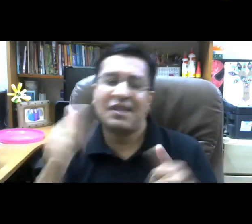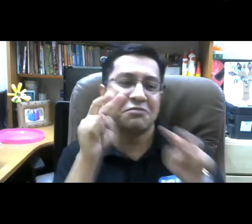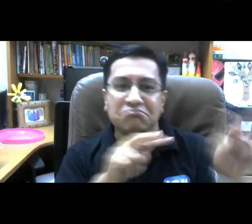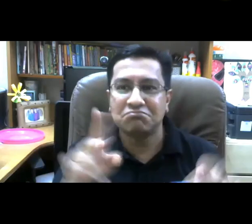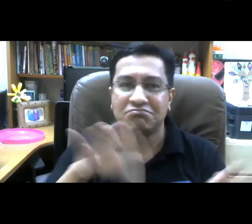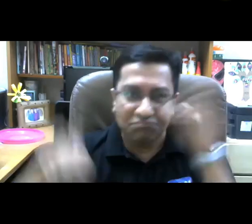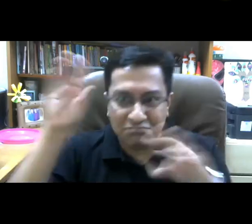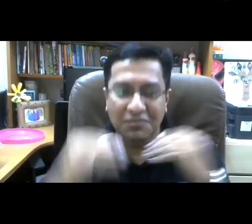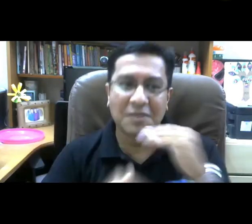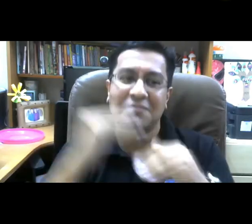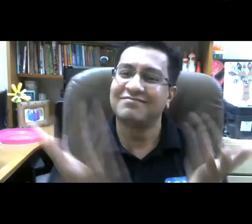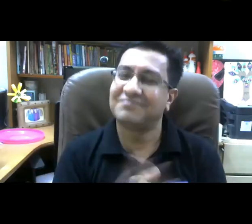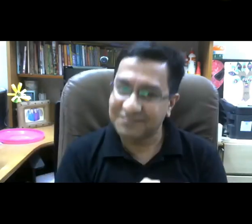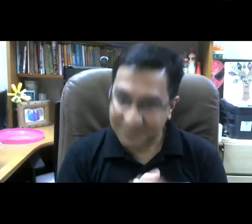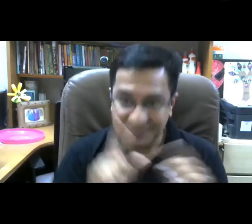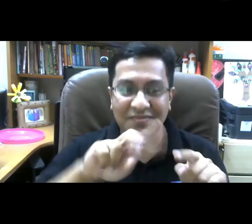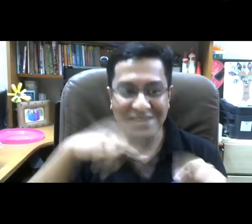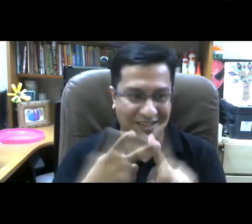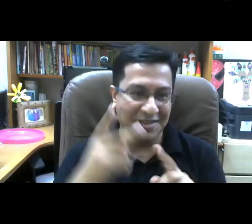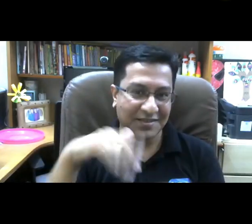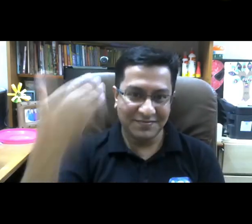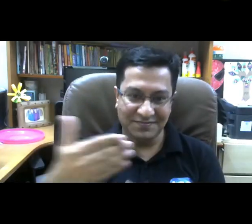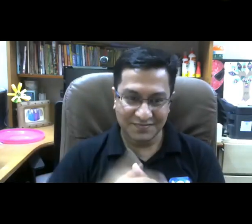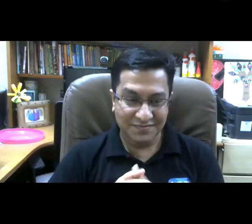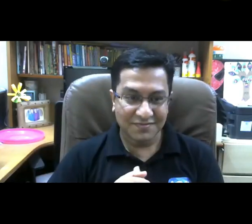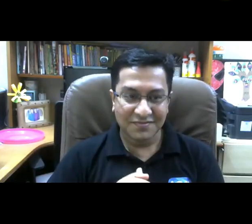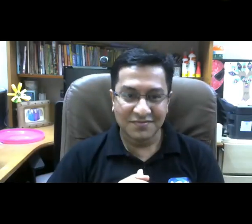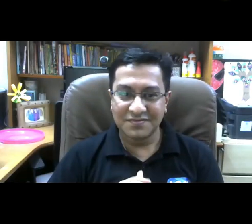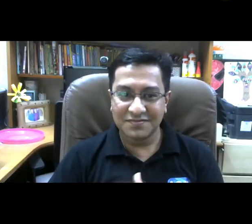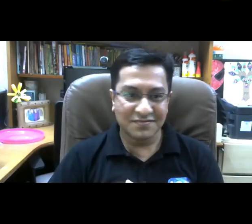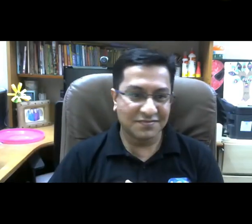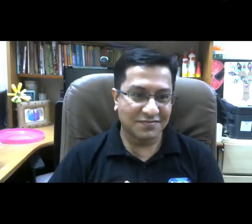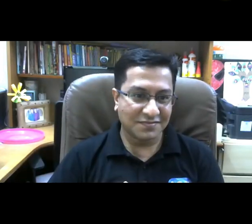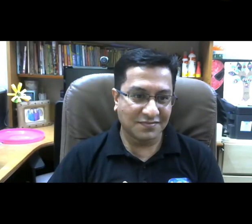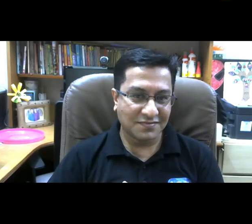make that also. So everything is available. Next slide, please.